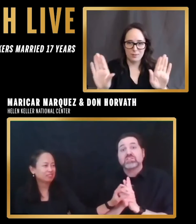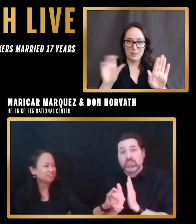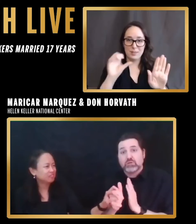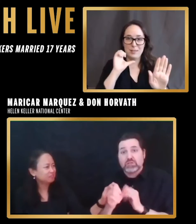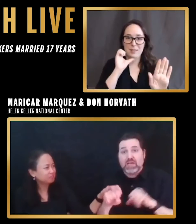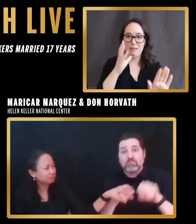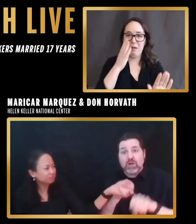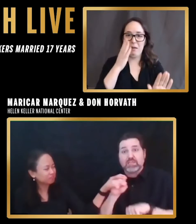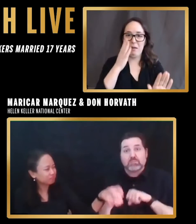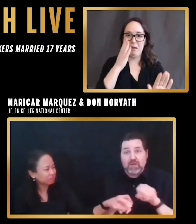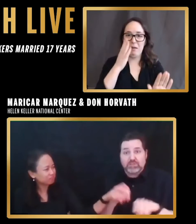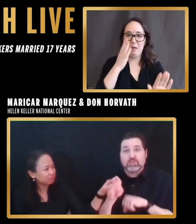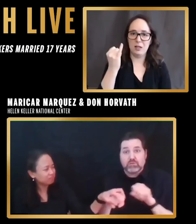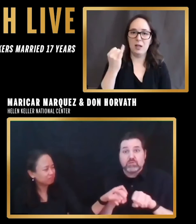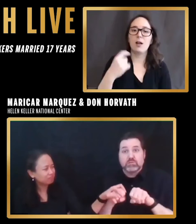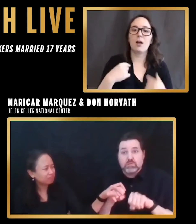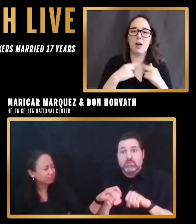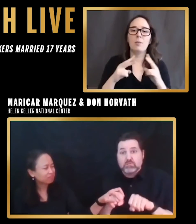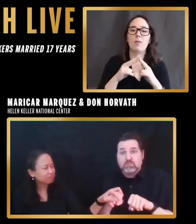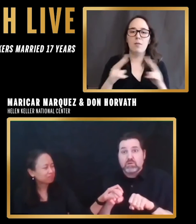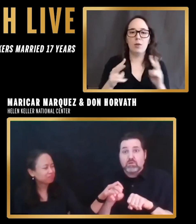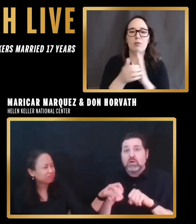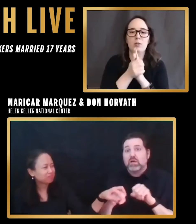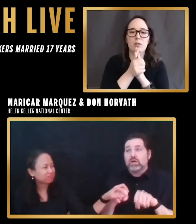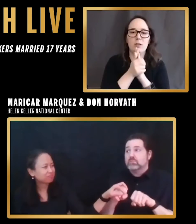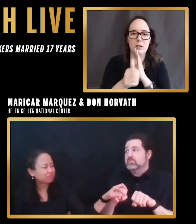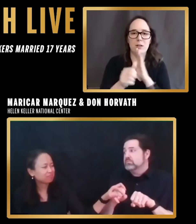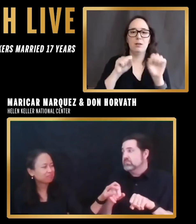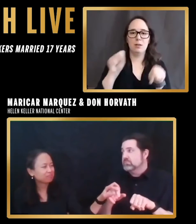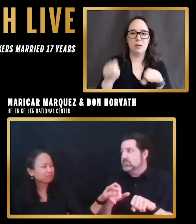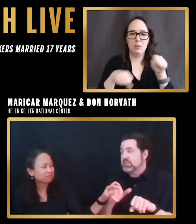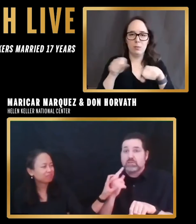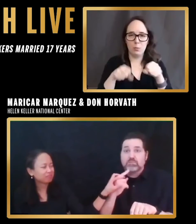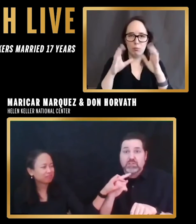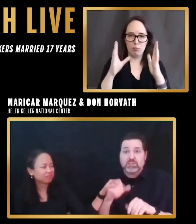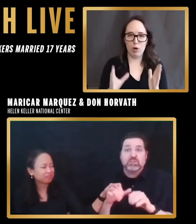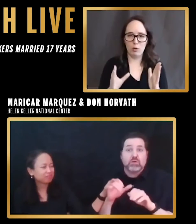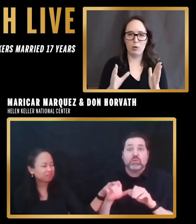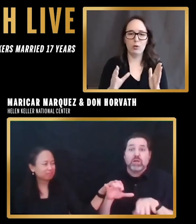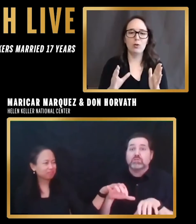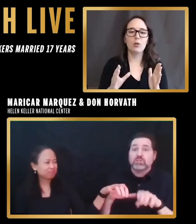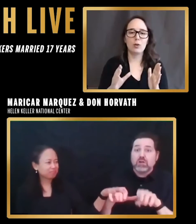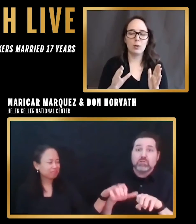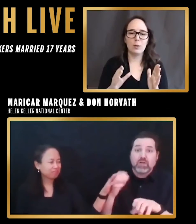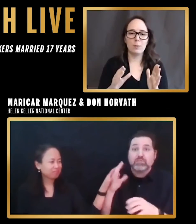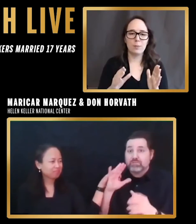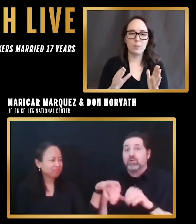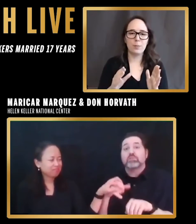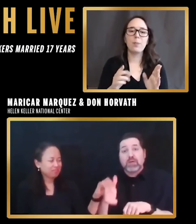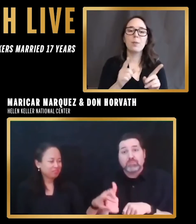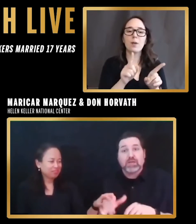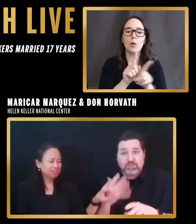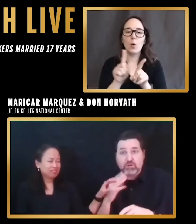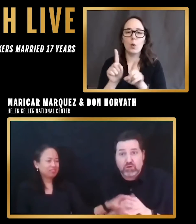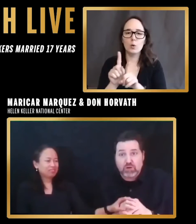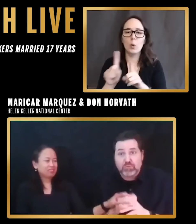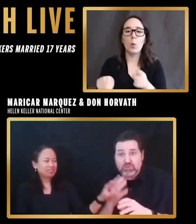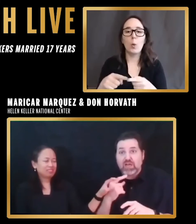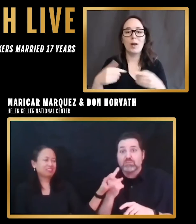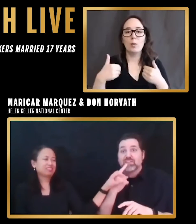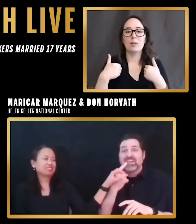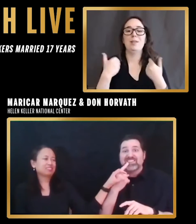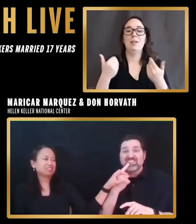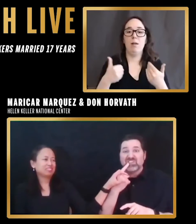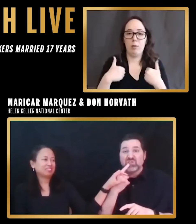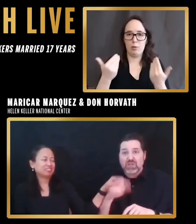very skilled at riding a bicycle. You know, not to mention, you know, when I was younger, I fell off my bicycle a couple of